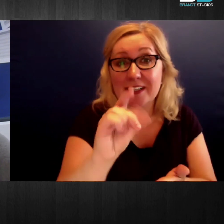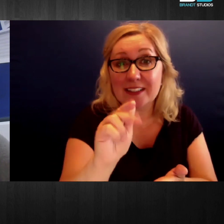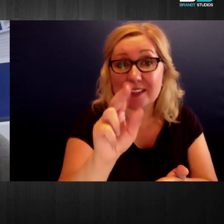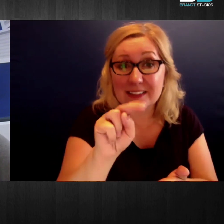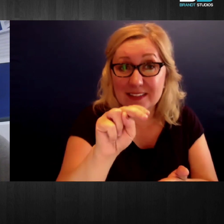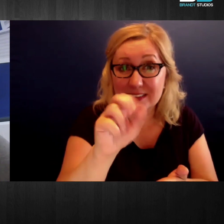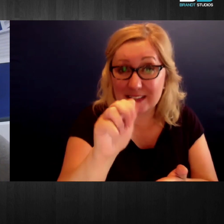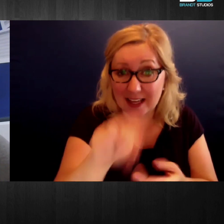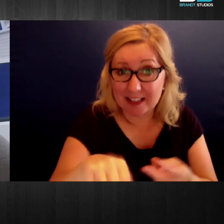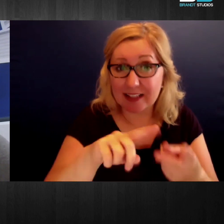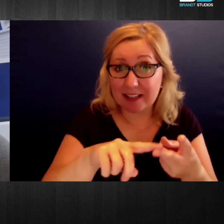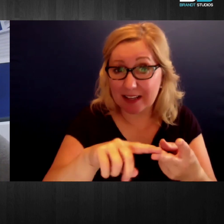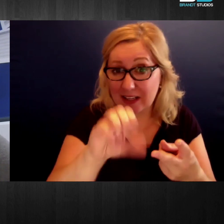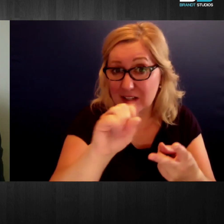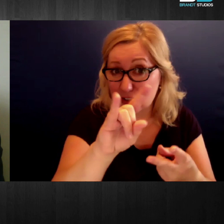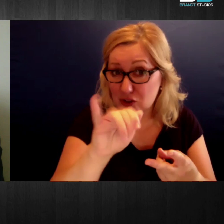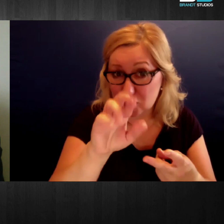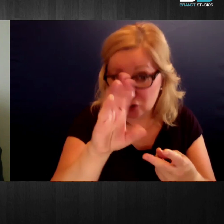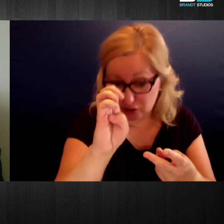of the program and their experiences of it.